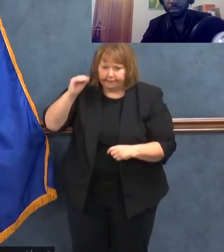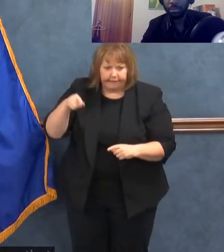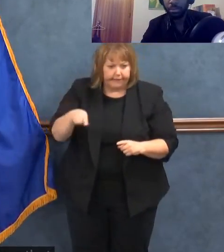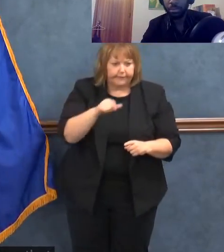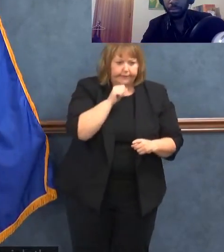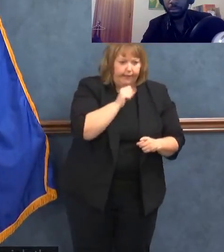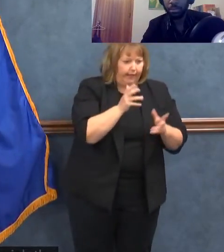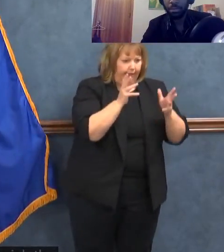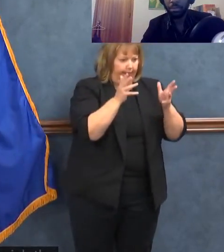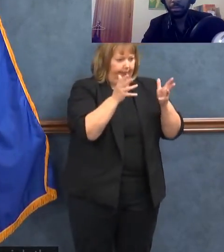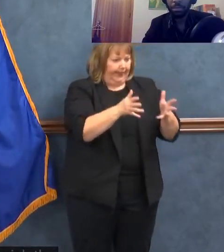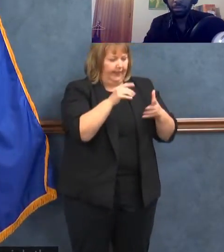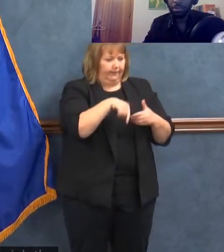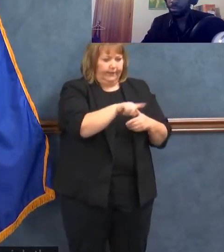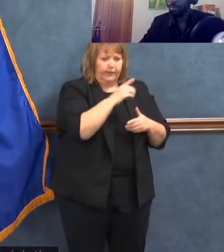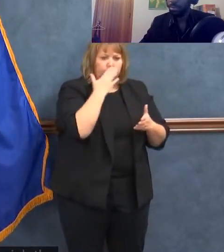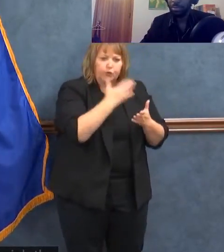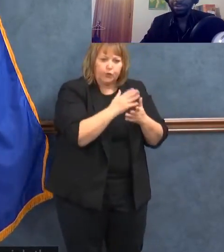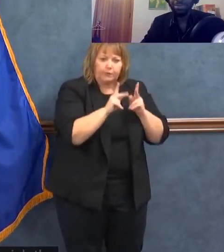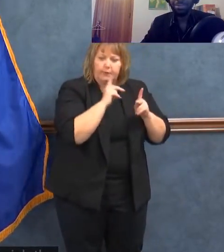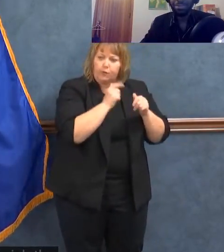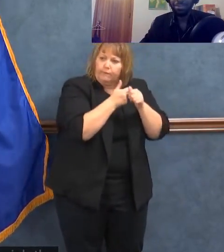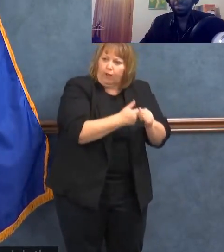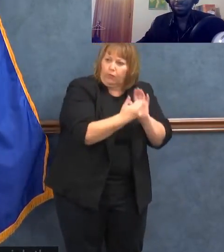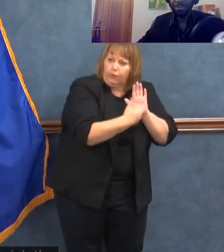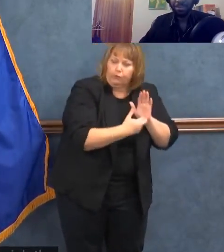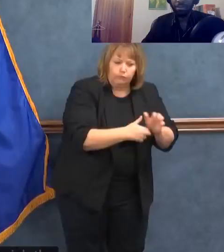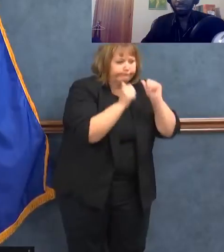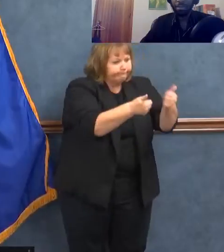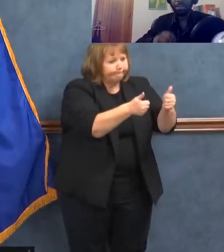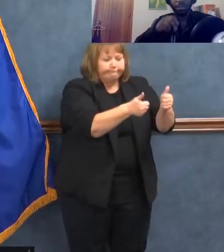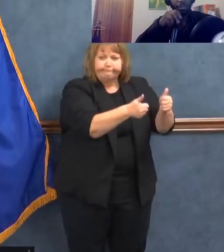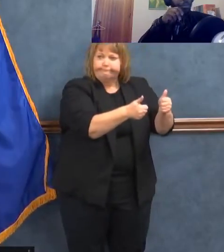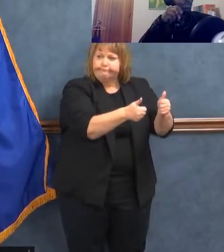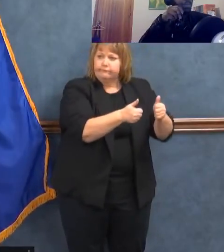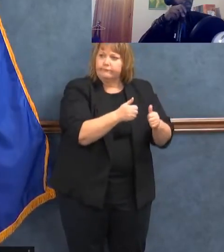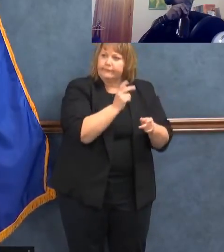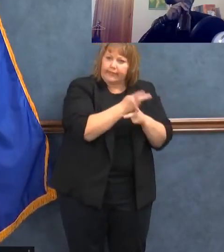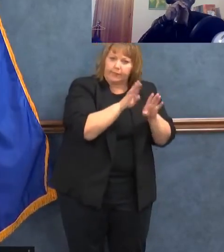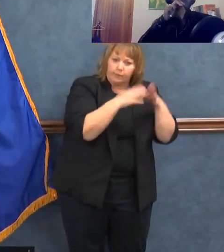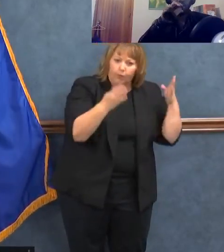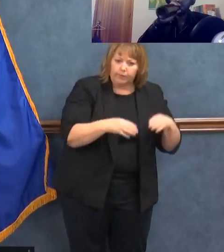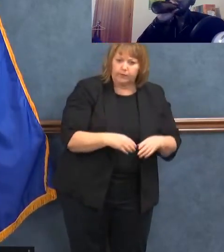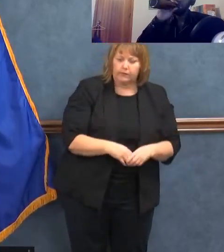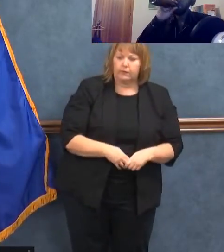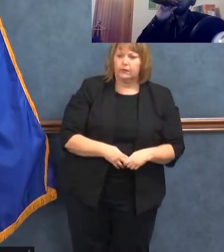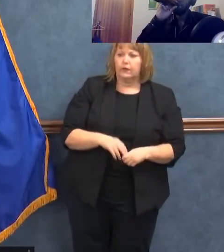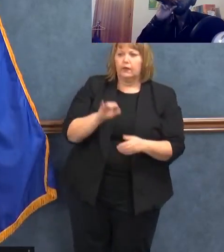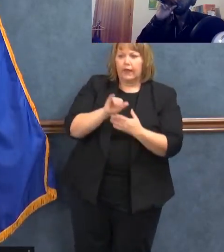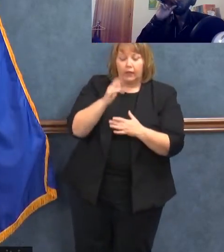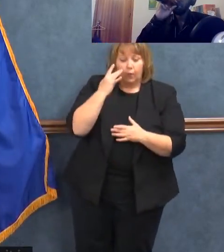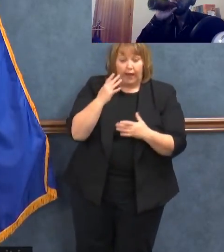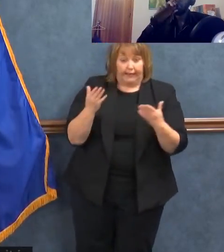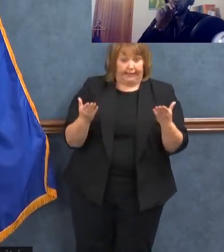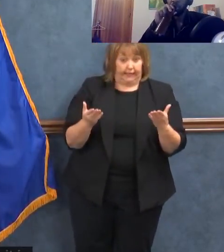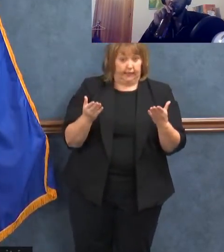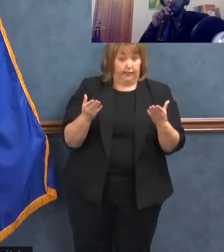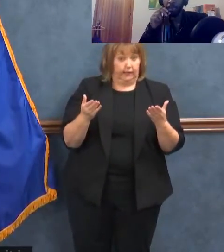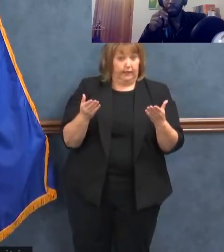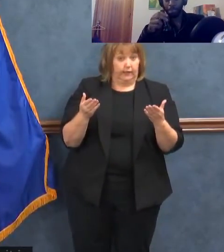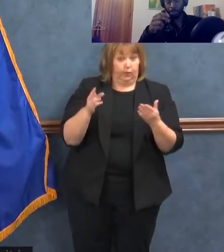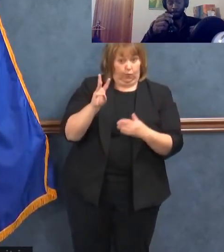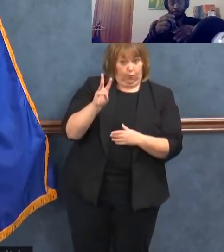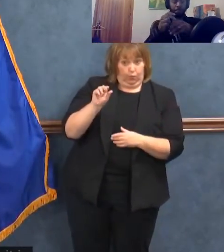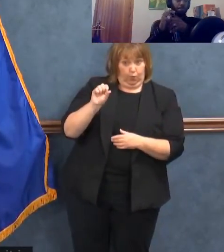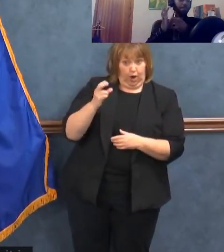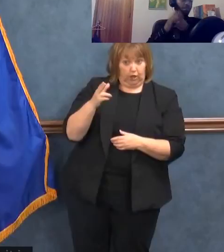give Chairman Kirkpatrick an incredible amount of credit, and in Bob Lucy credit in Washoe. But